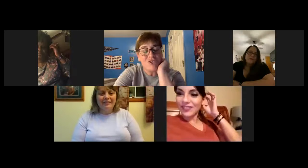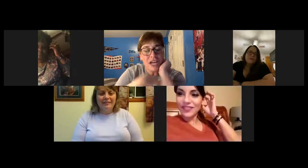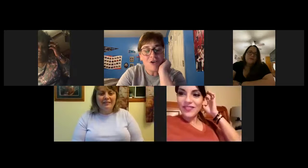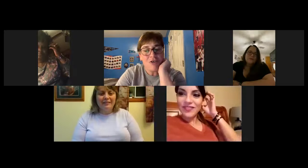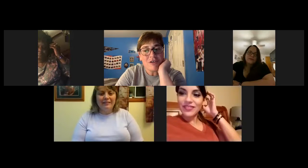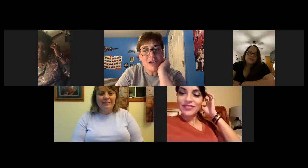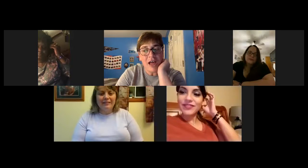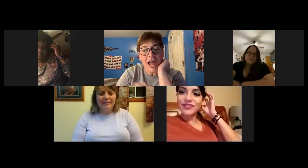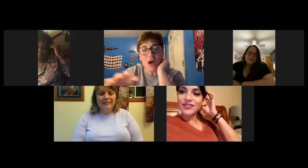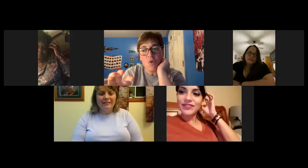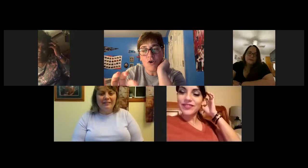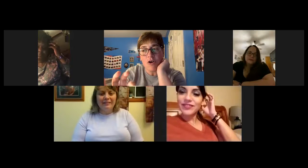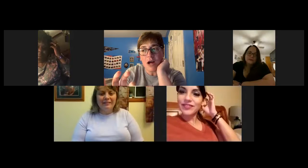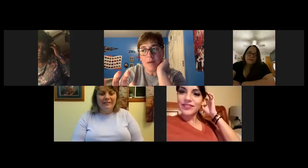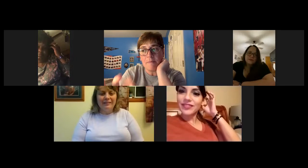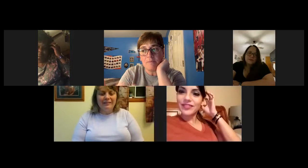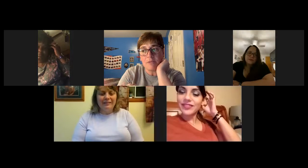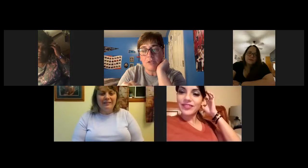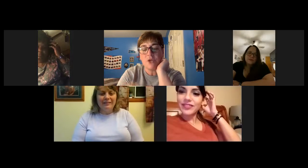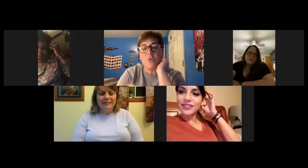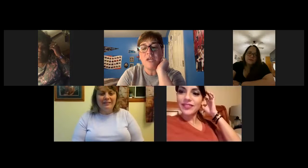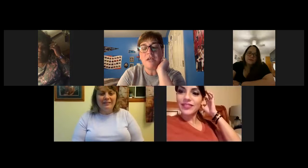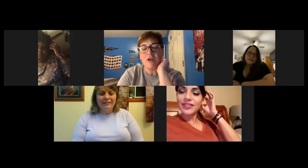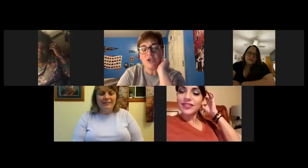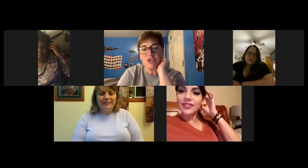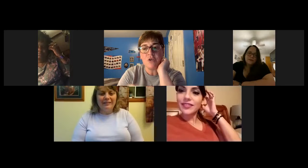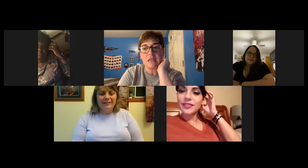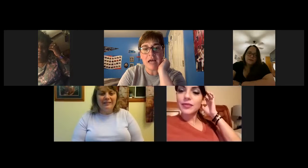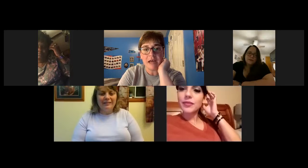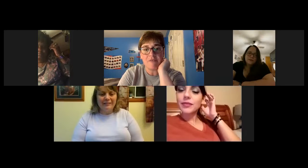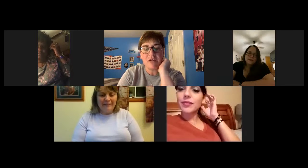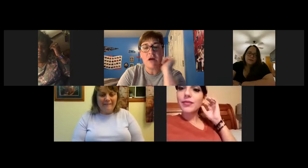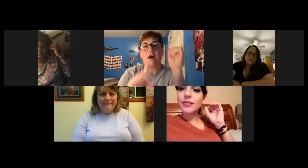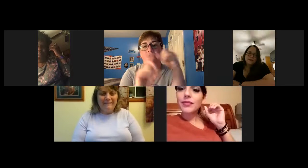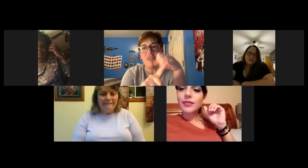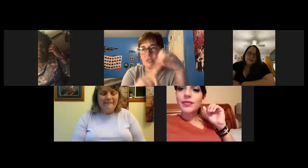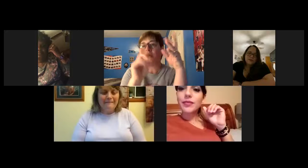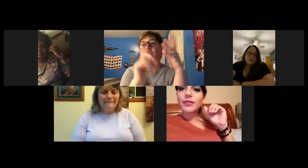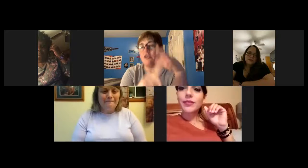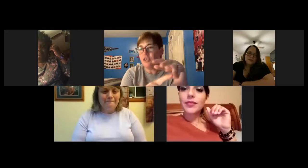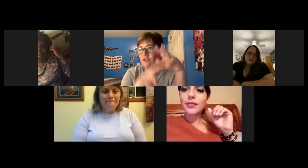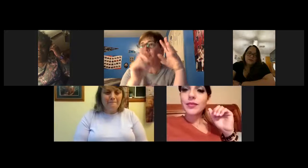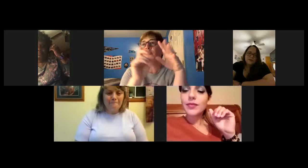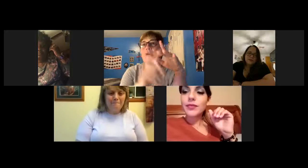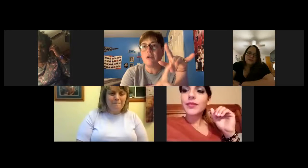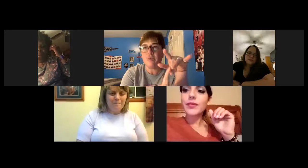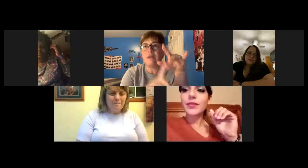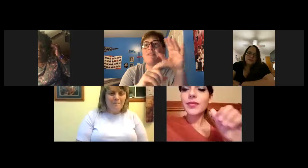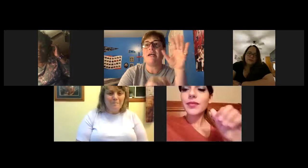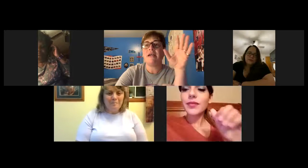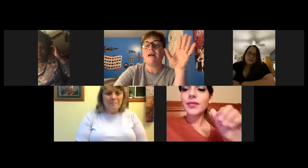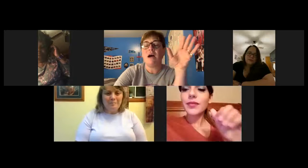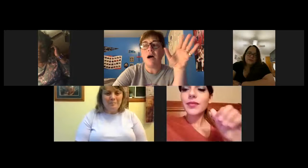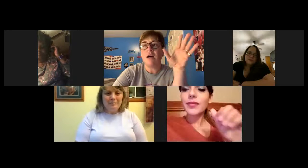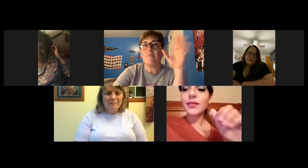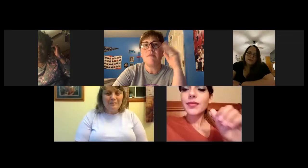have shared our, so our church goes live on Facebook, on YouTube, on our